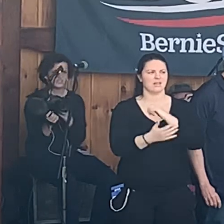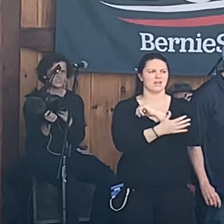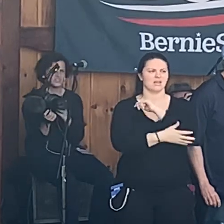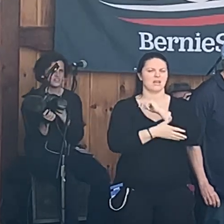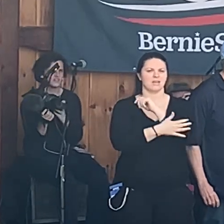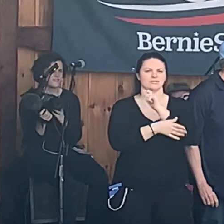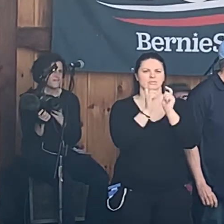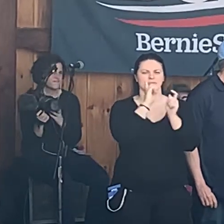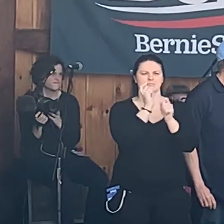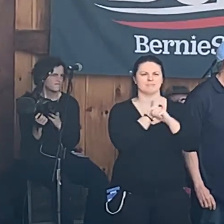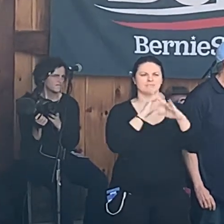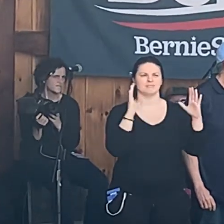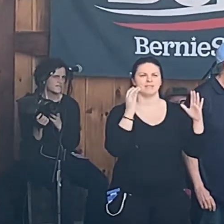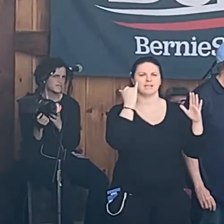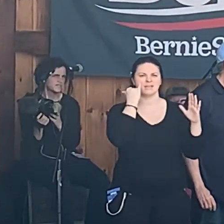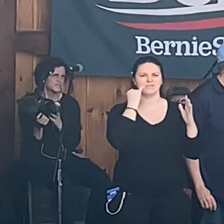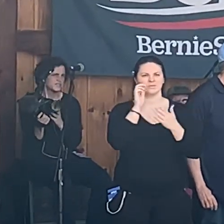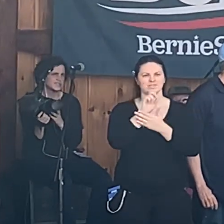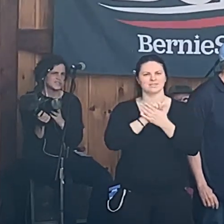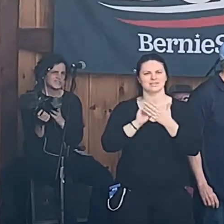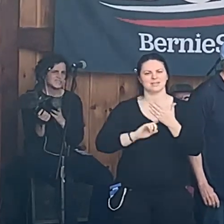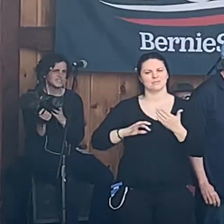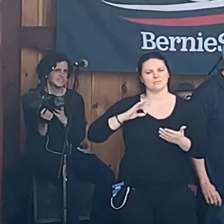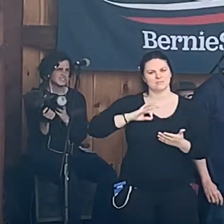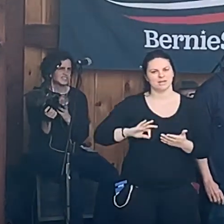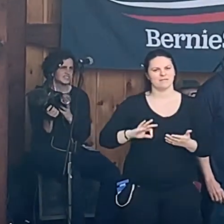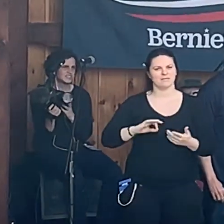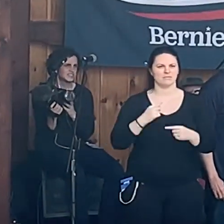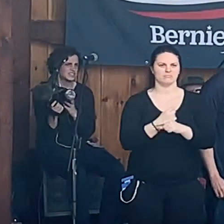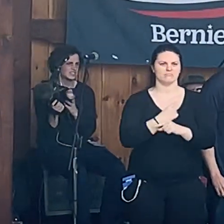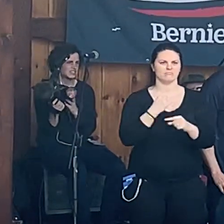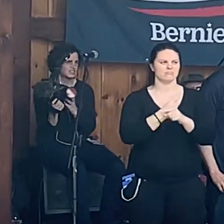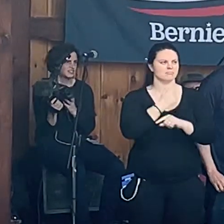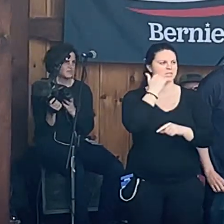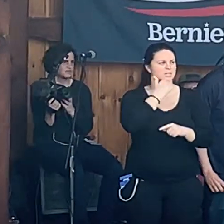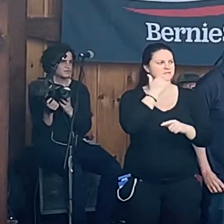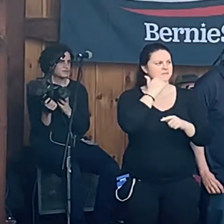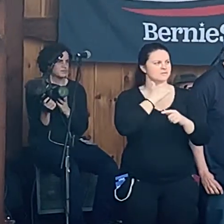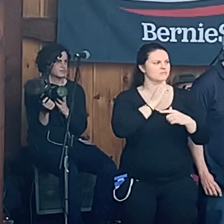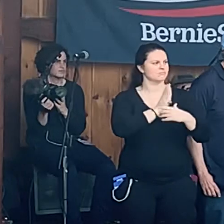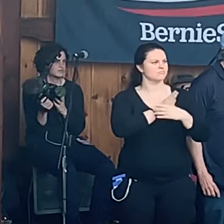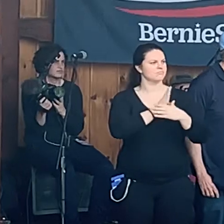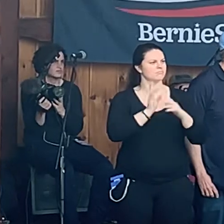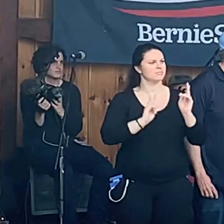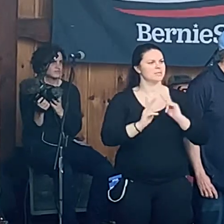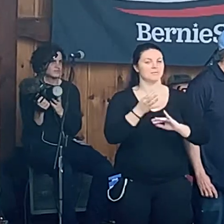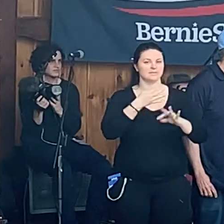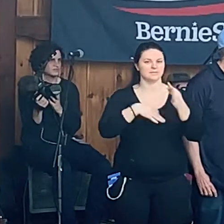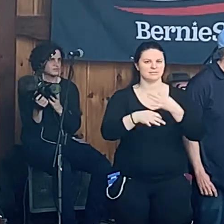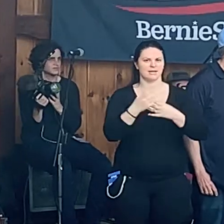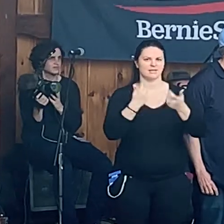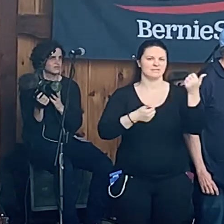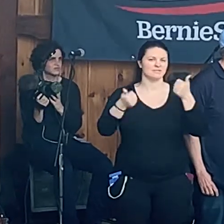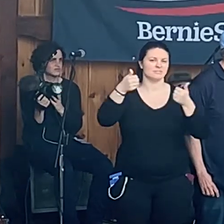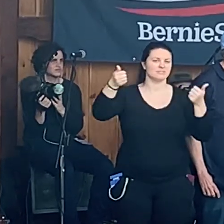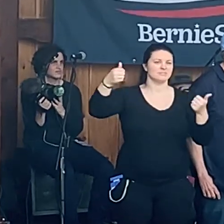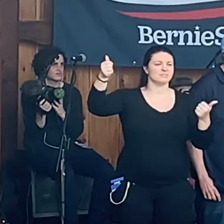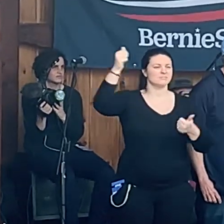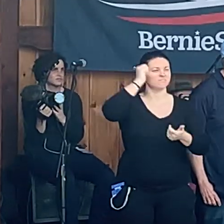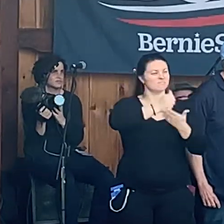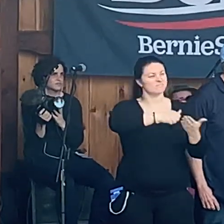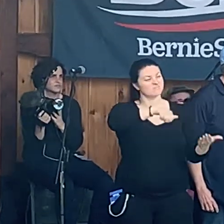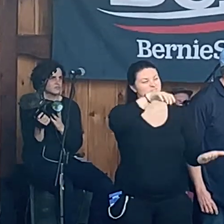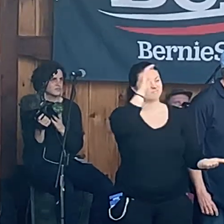be like if it was designed to benefit regular everyday people instead of corporations and the ultra